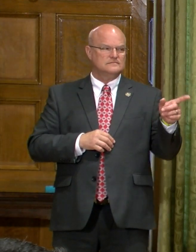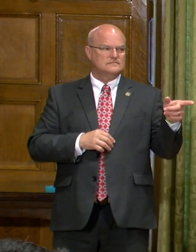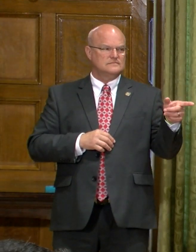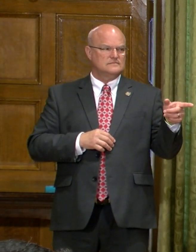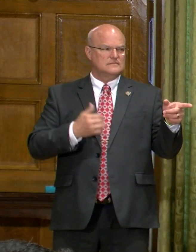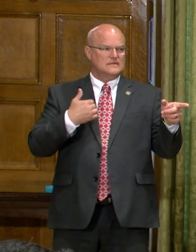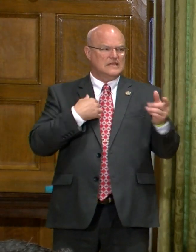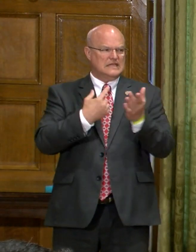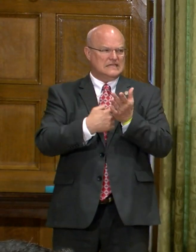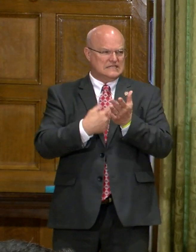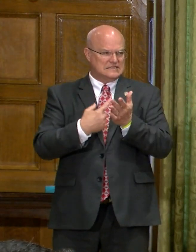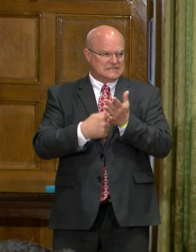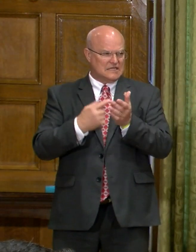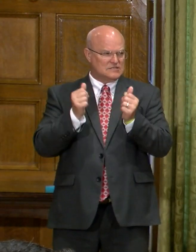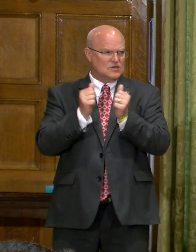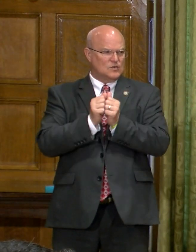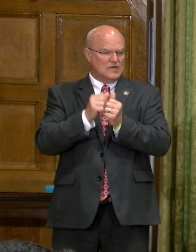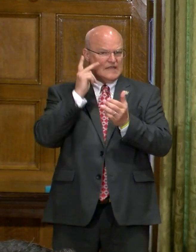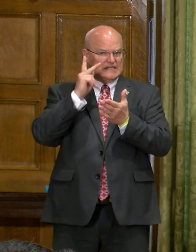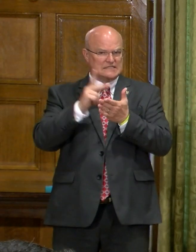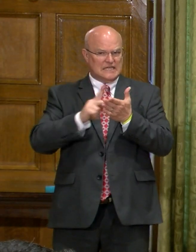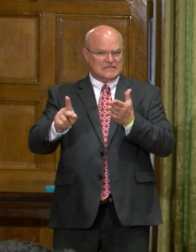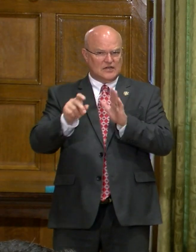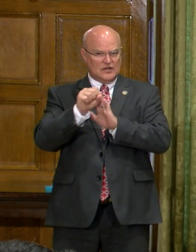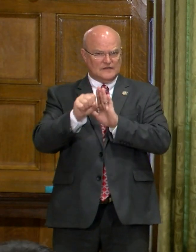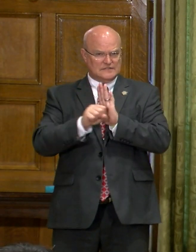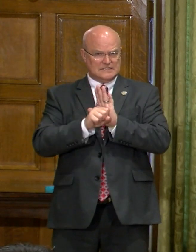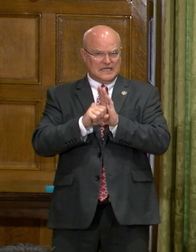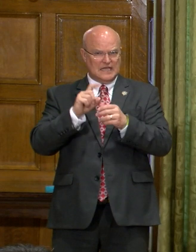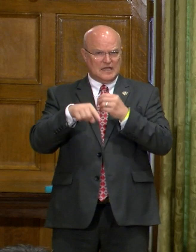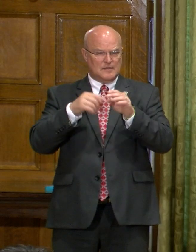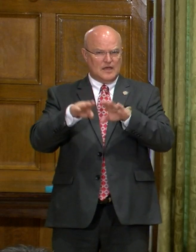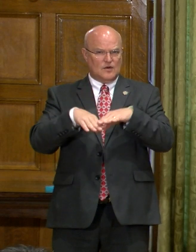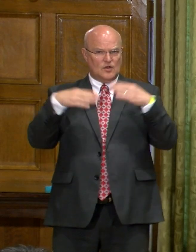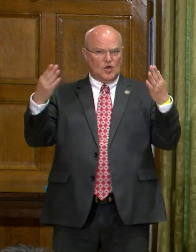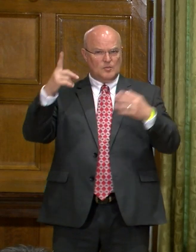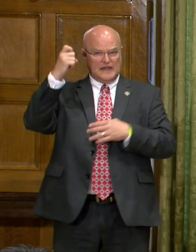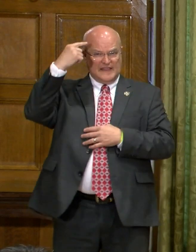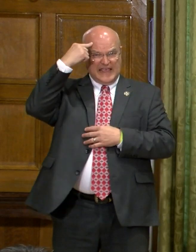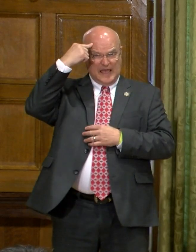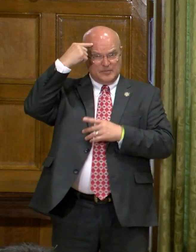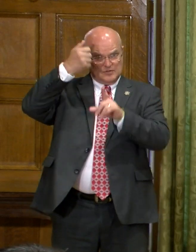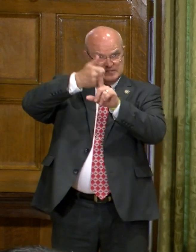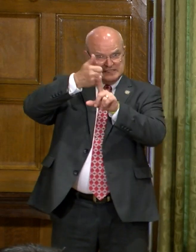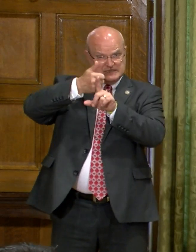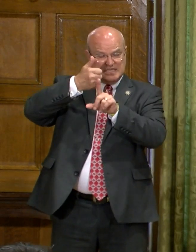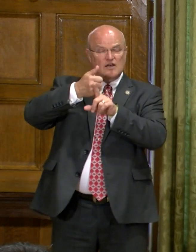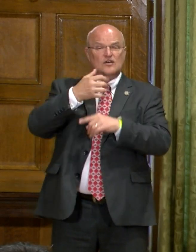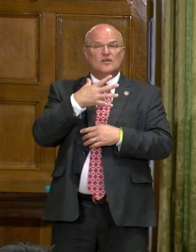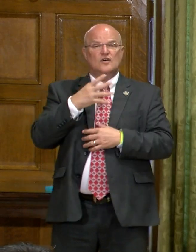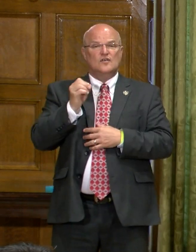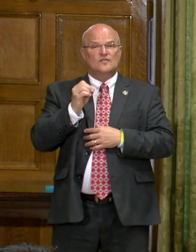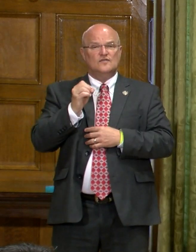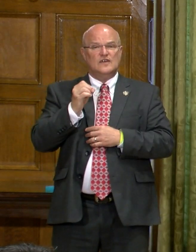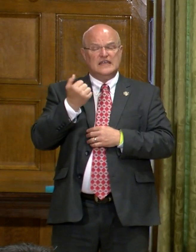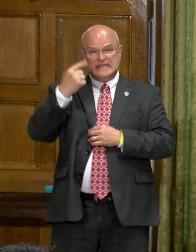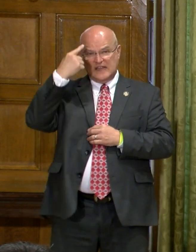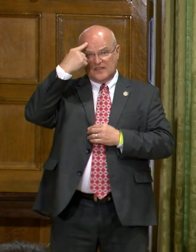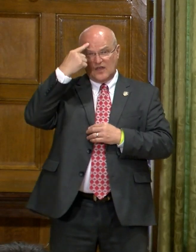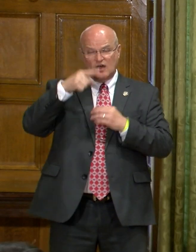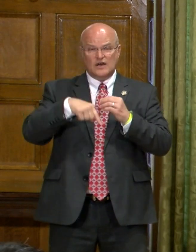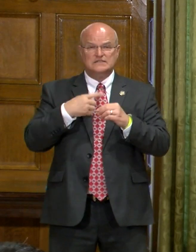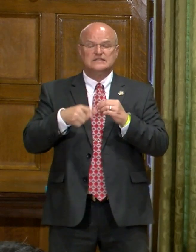Had any discussions with the Secretary of State about reopening the Capitol, and any thoughts